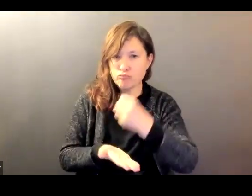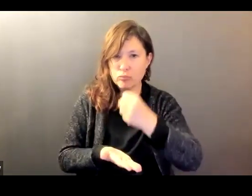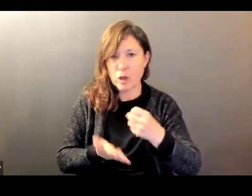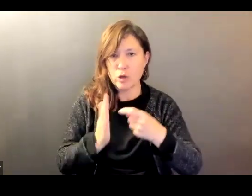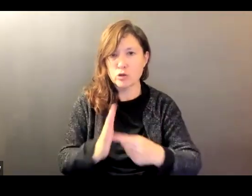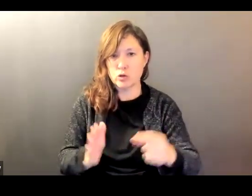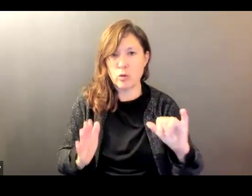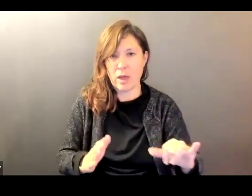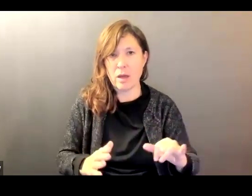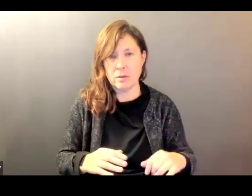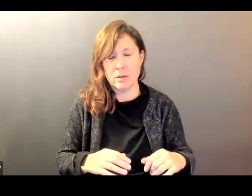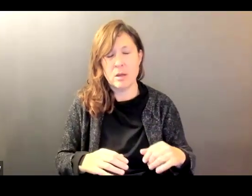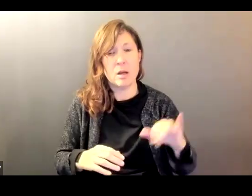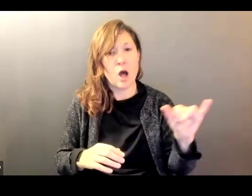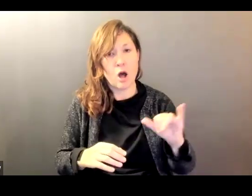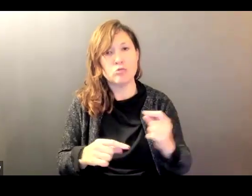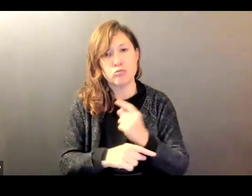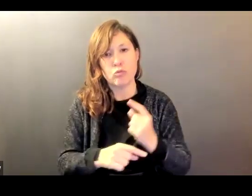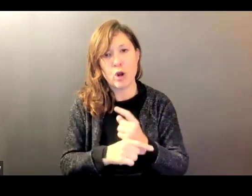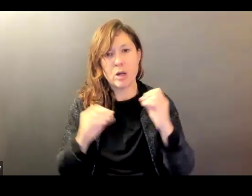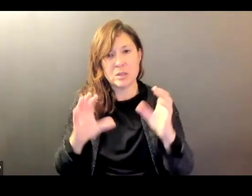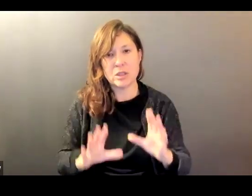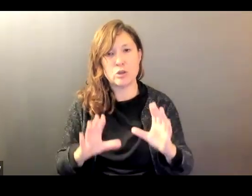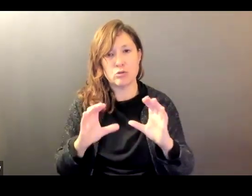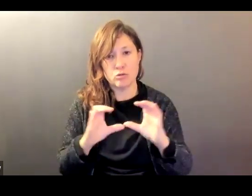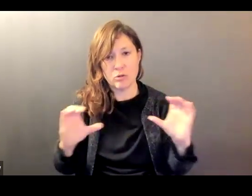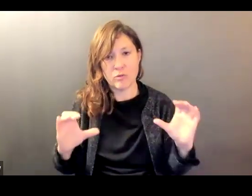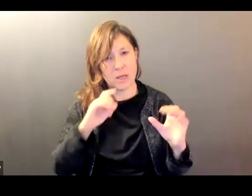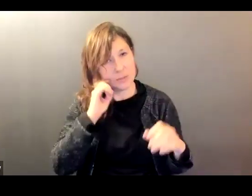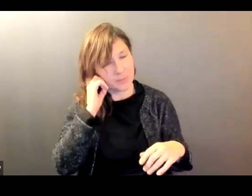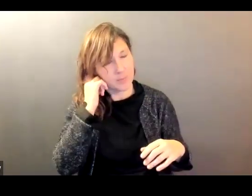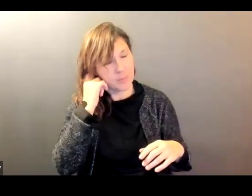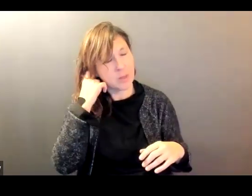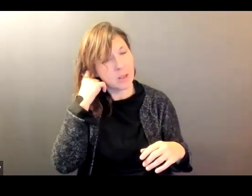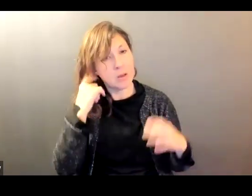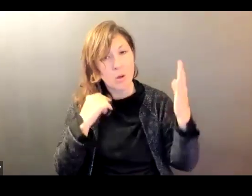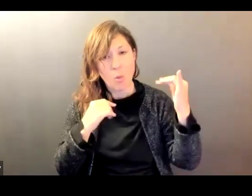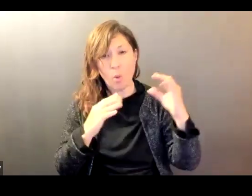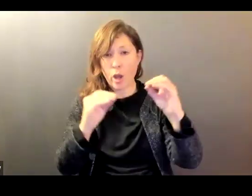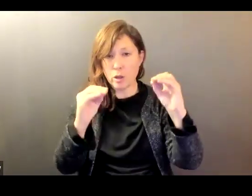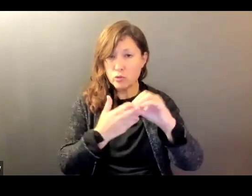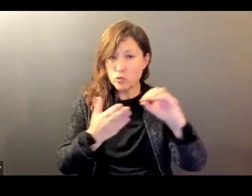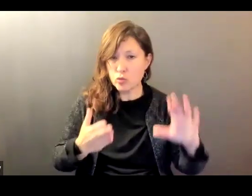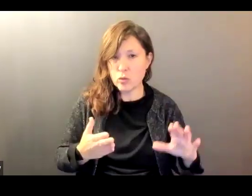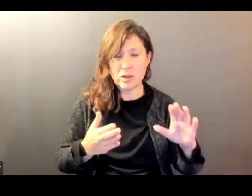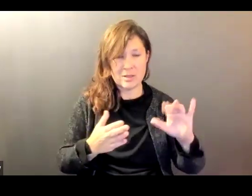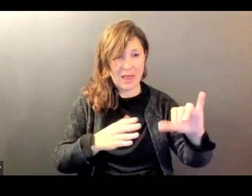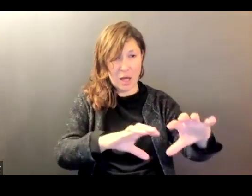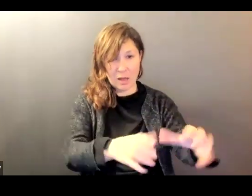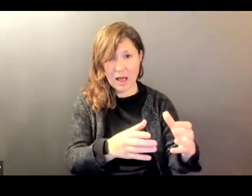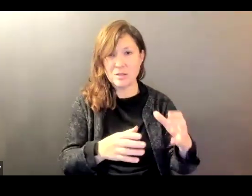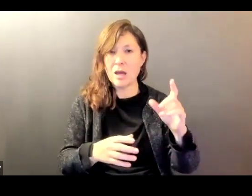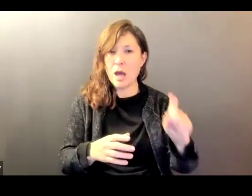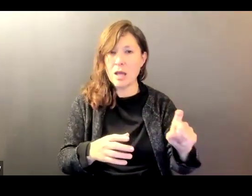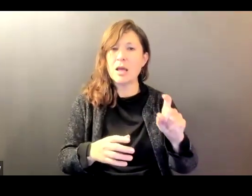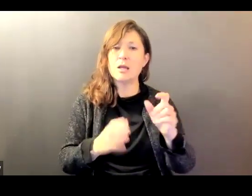teacher certification as well. So because of the students in the course or in the program, the goal is to be proficient in